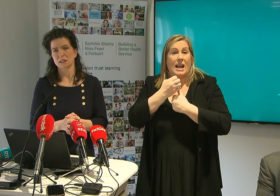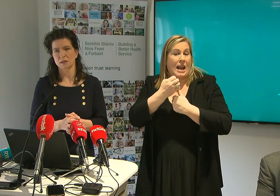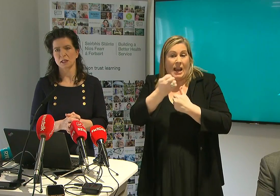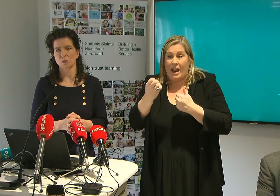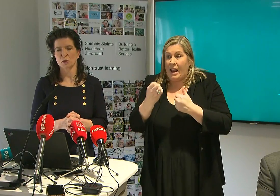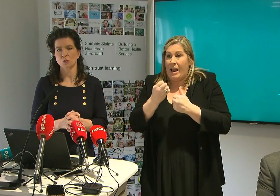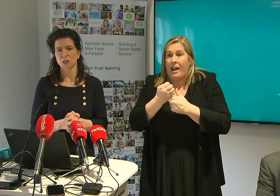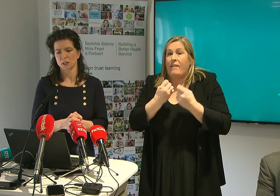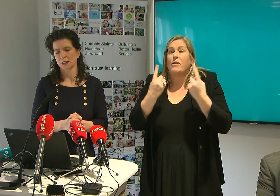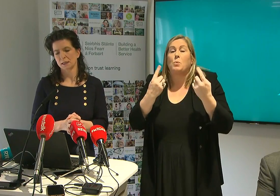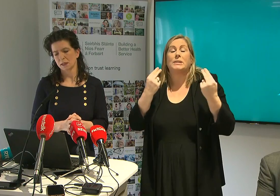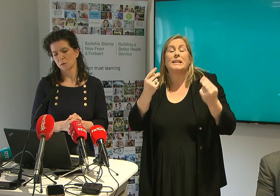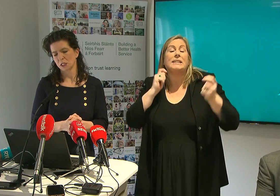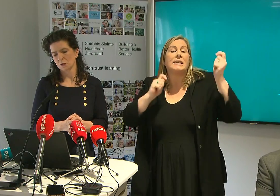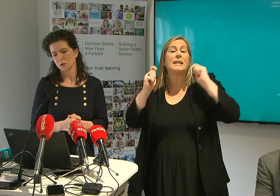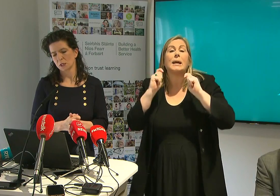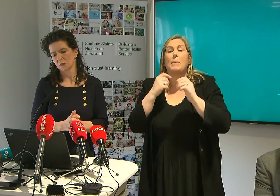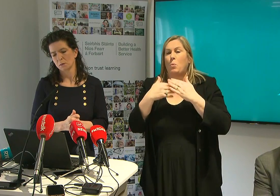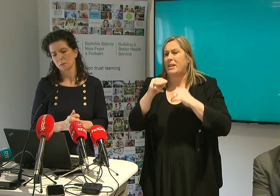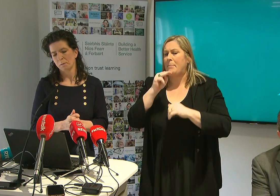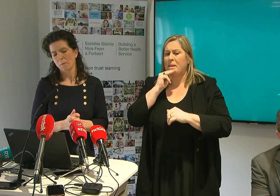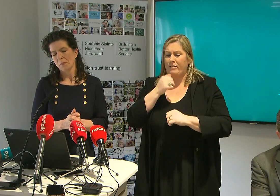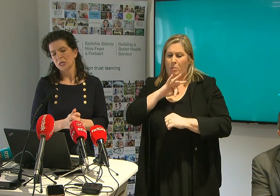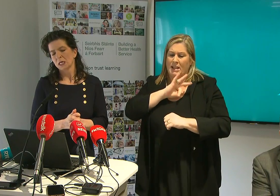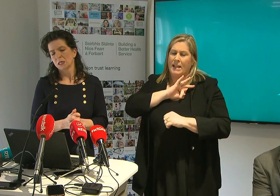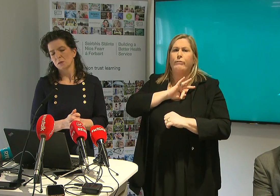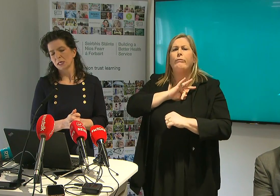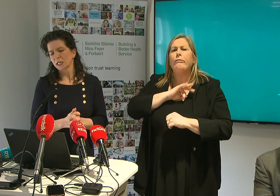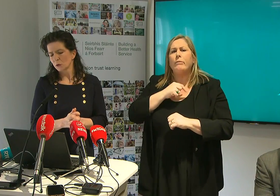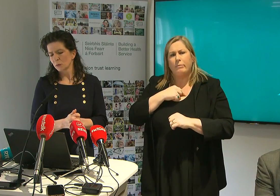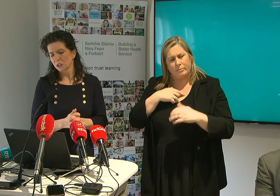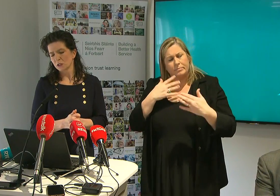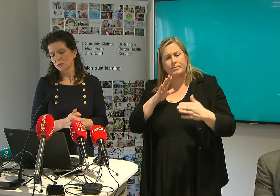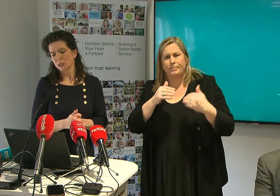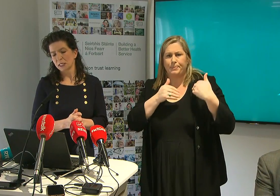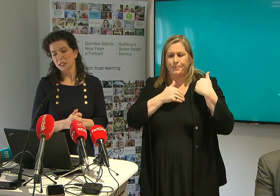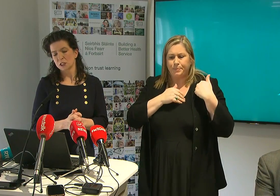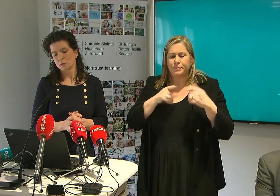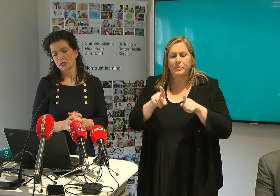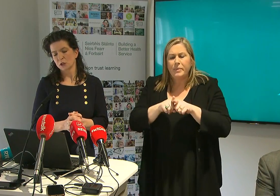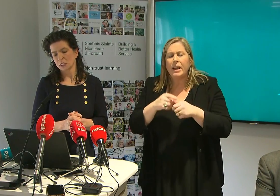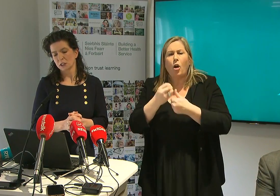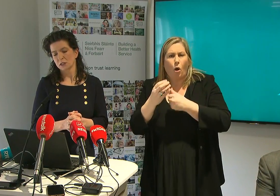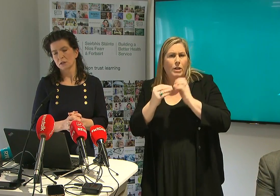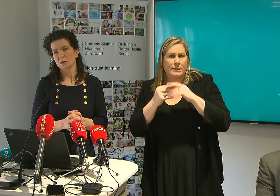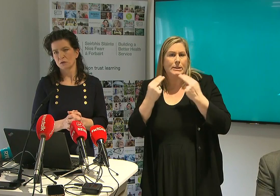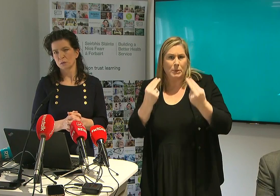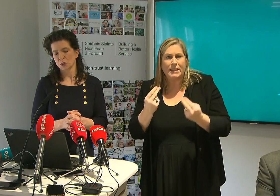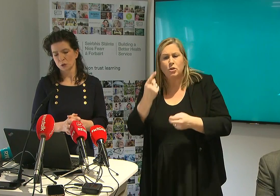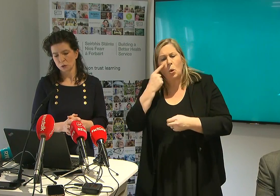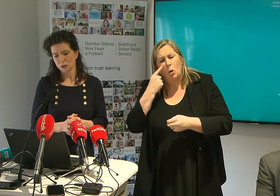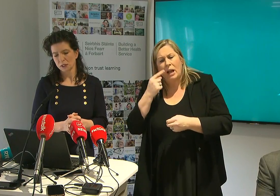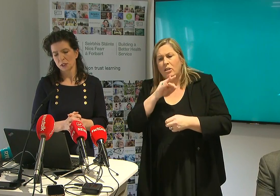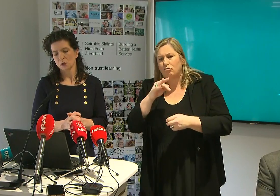one of us needs to think about what that means for us. Again, other measures will need to be looked at